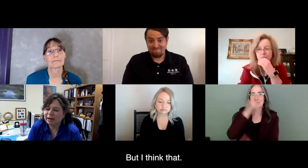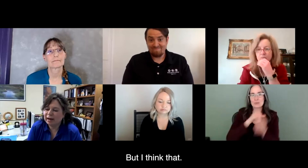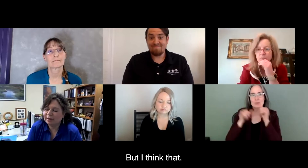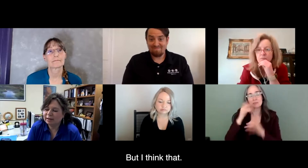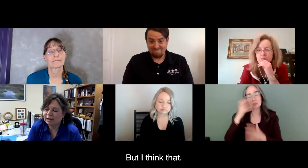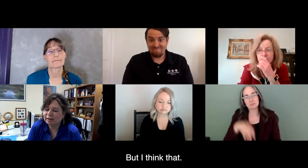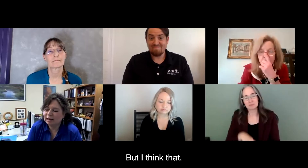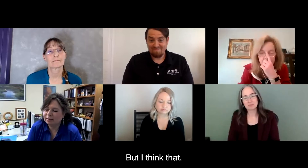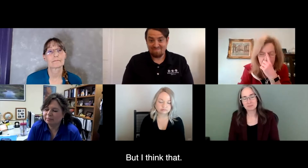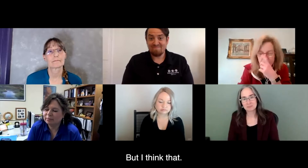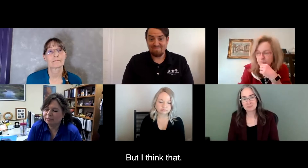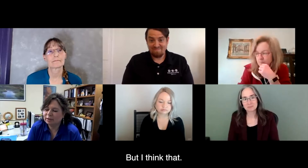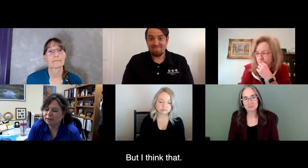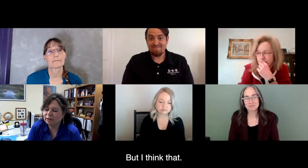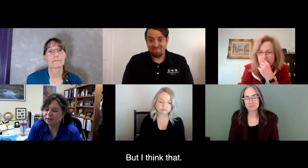But I think that